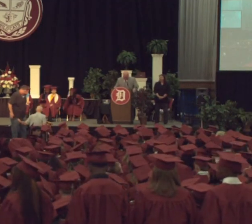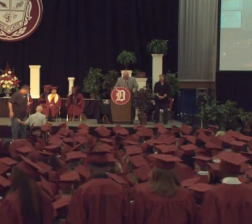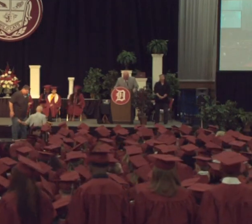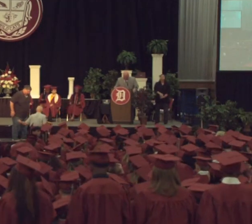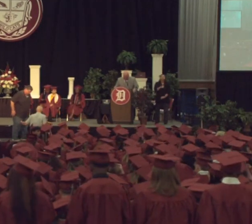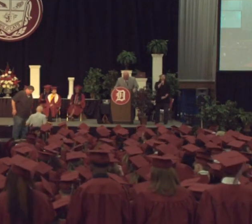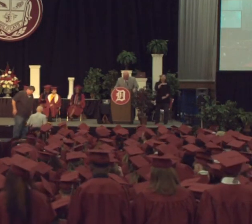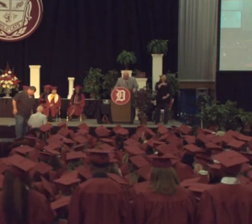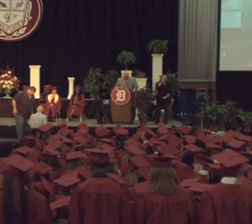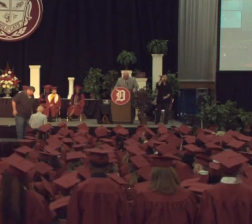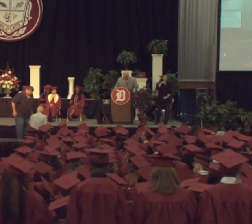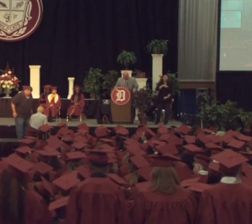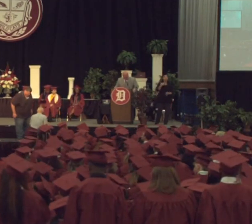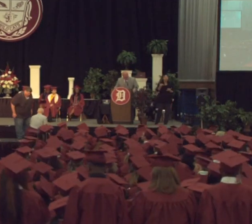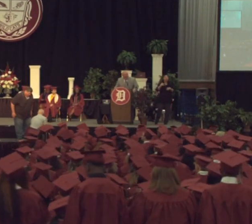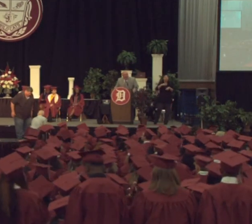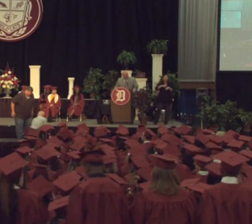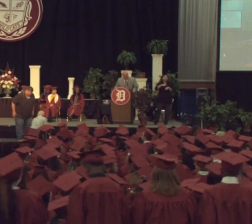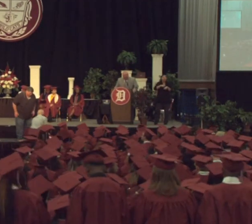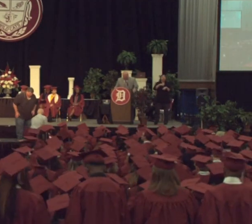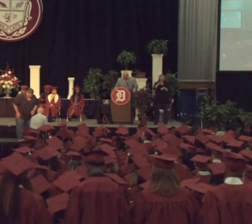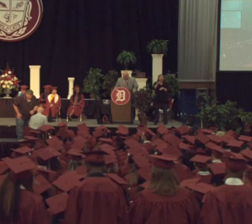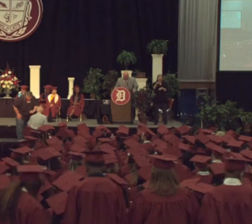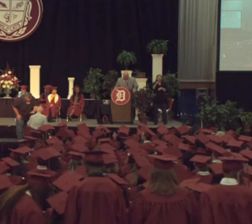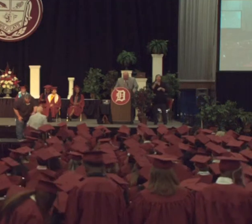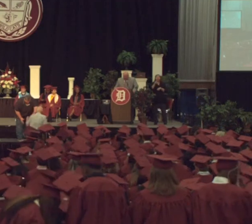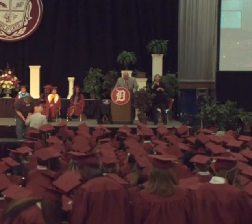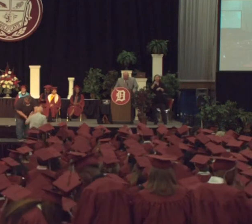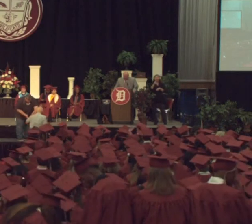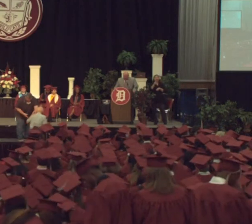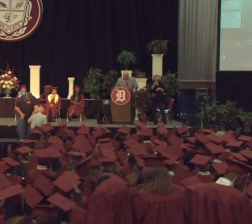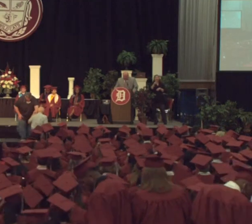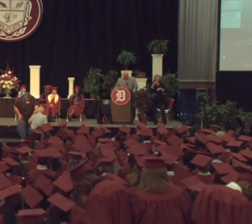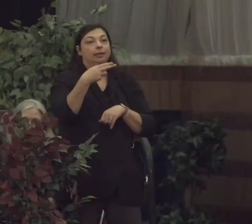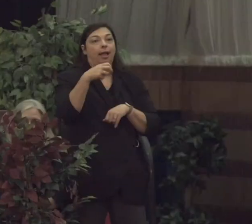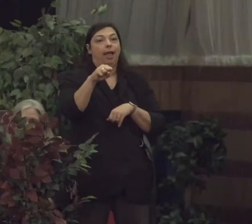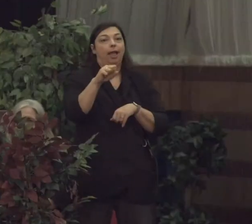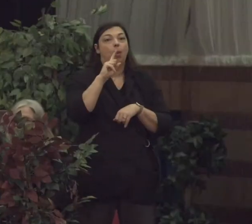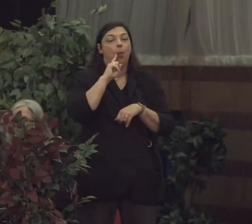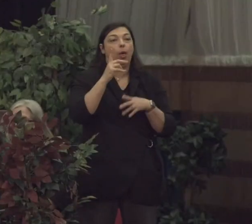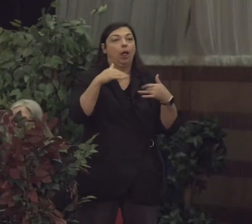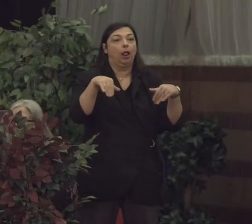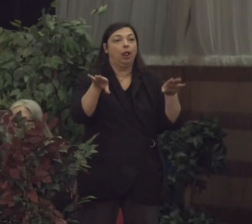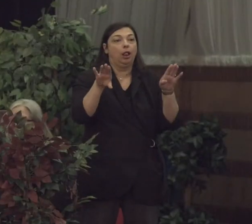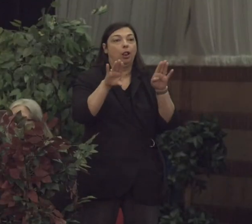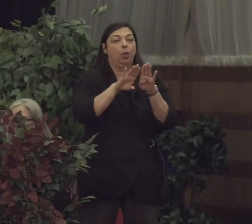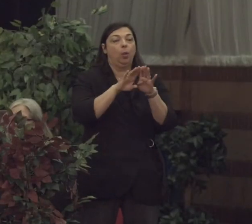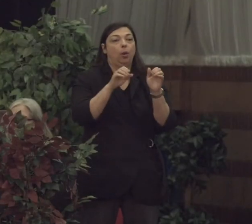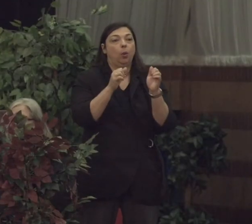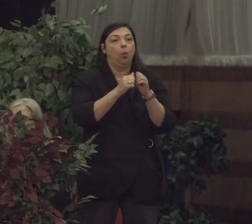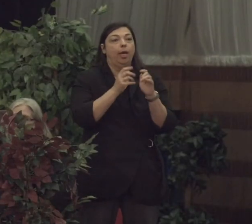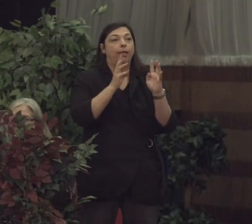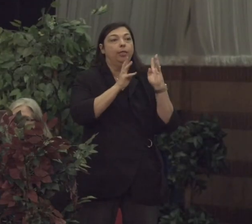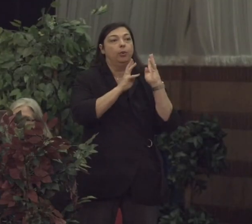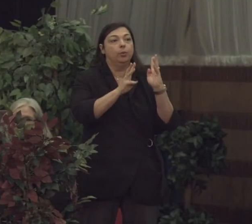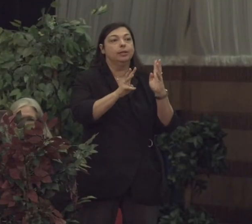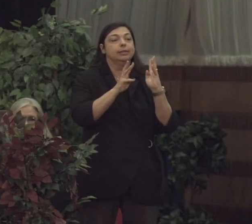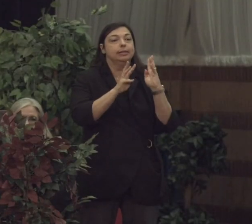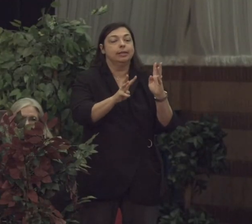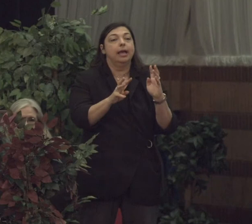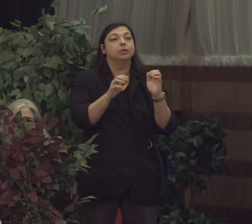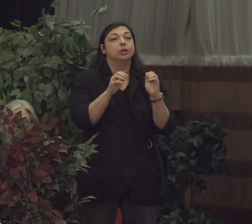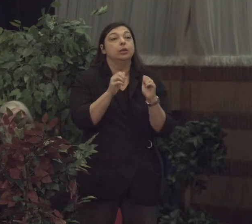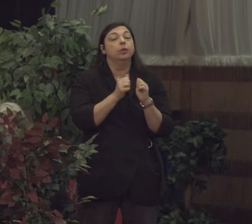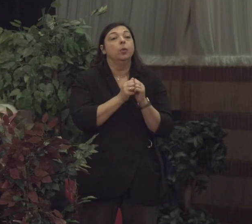Ladies and gentlemen, at this time, the 2023 DHS commencement will conclude with the recession to the DHS fight